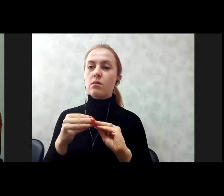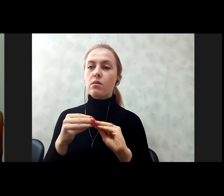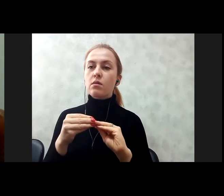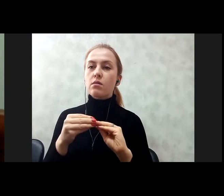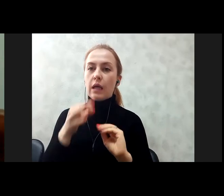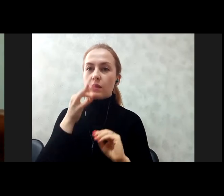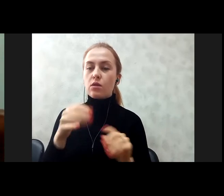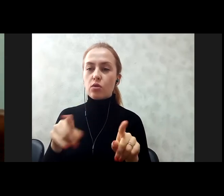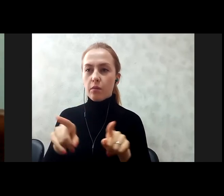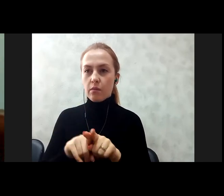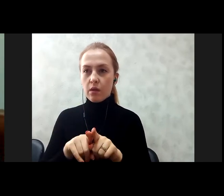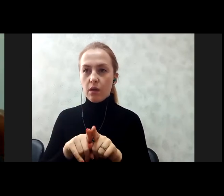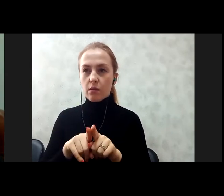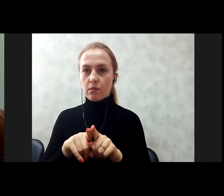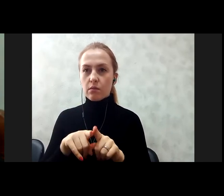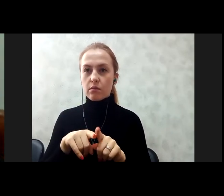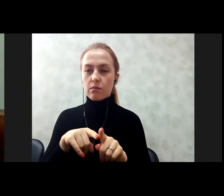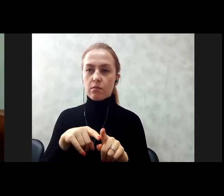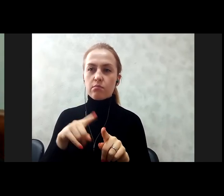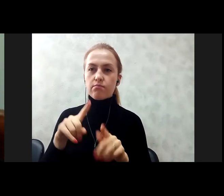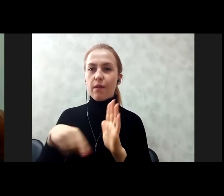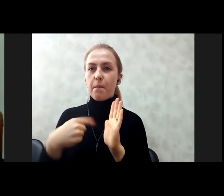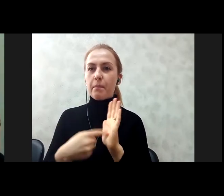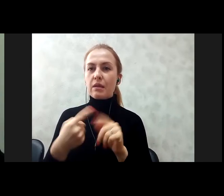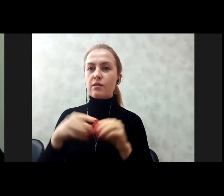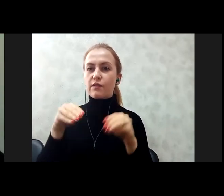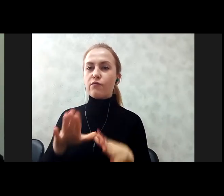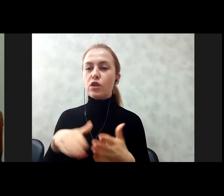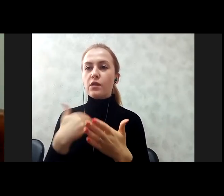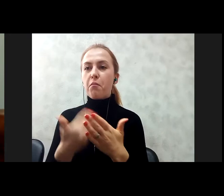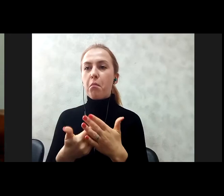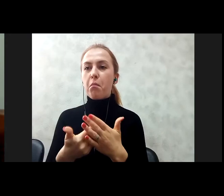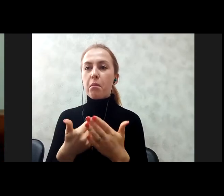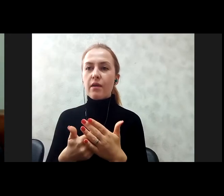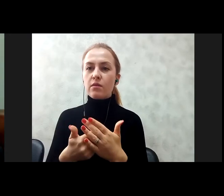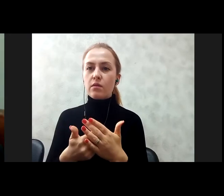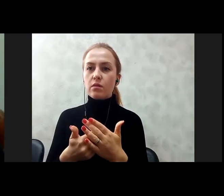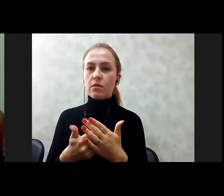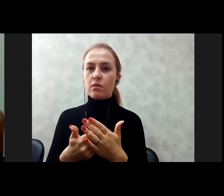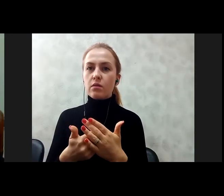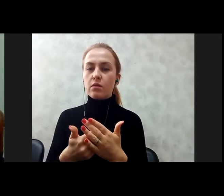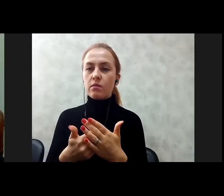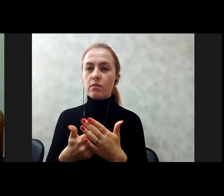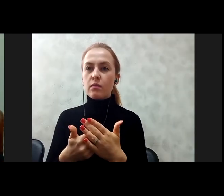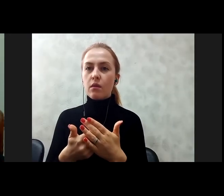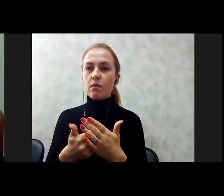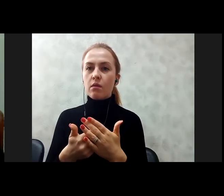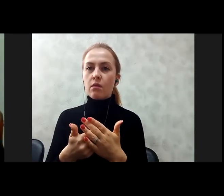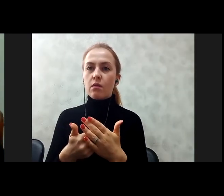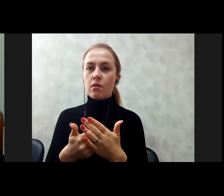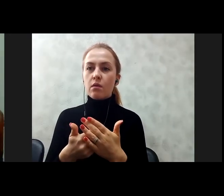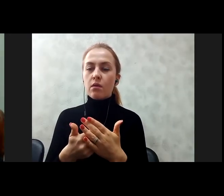practice, we had subjectivity in addressing those issues.